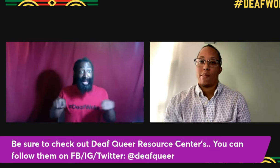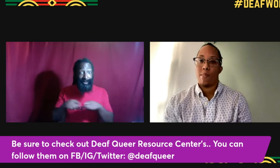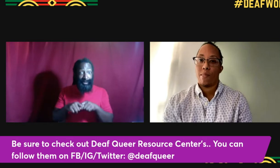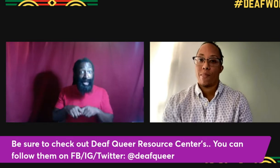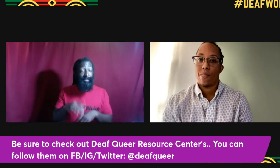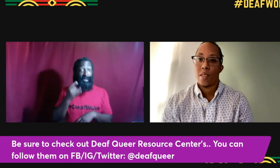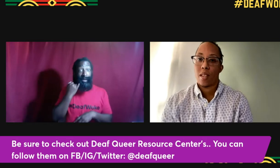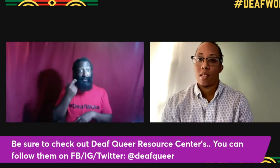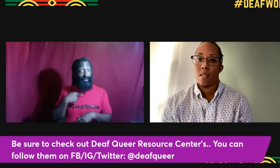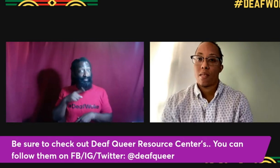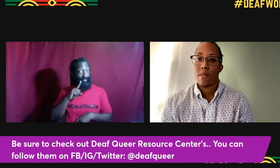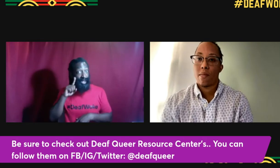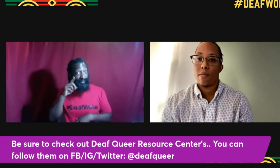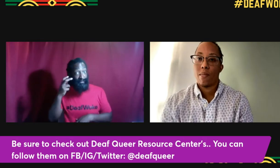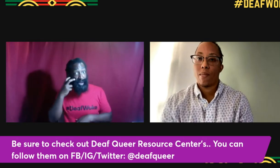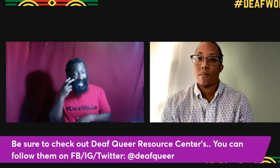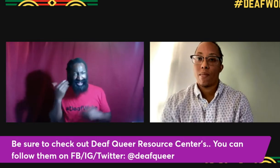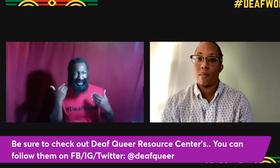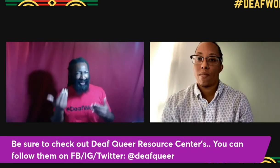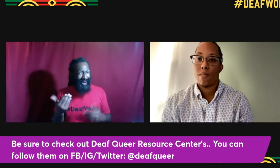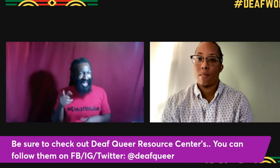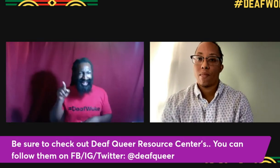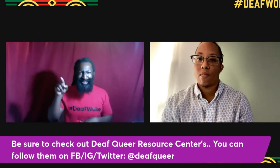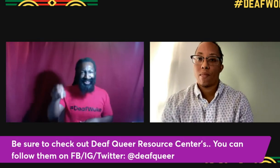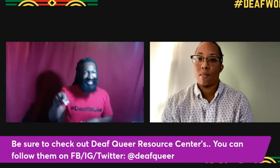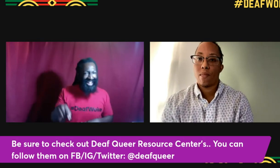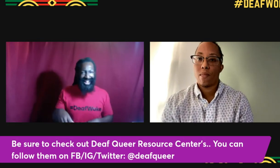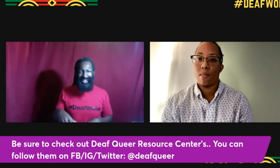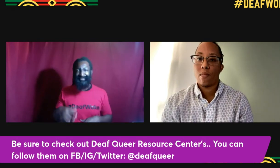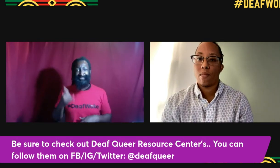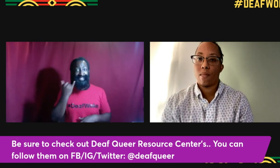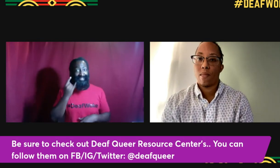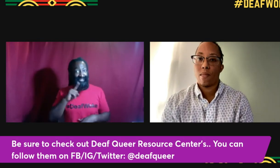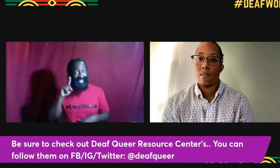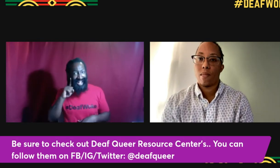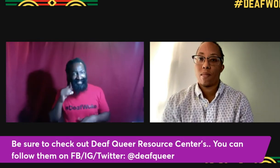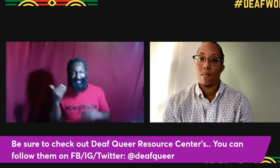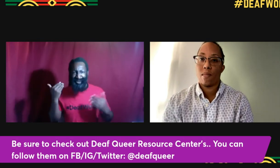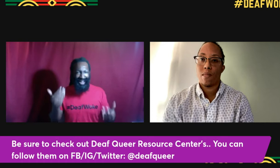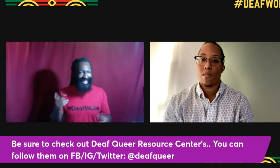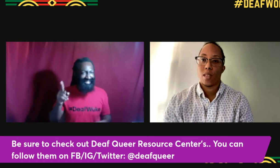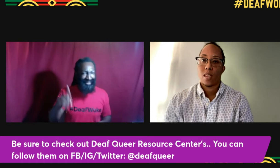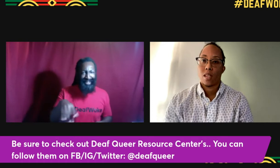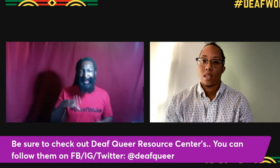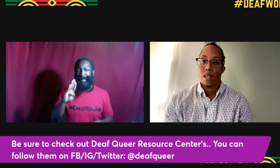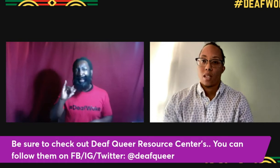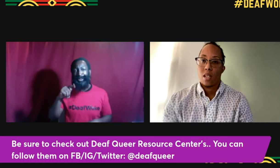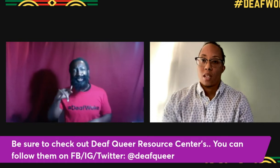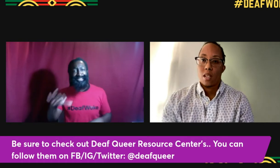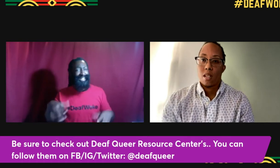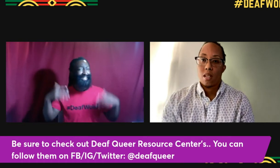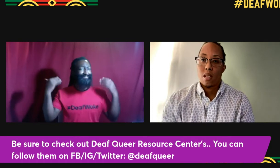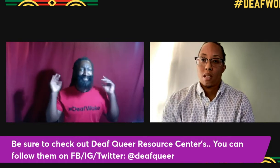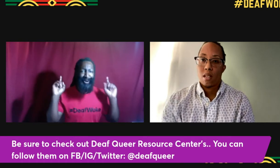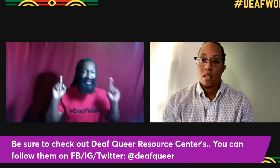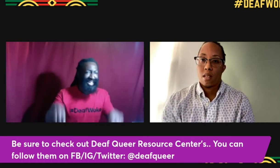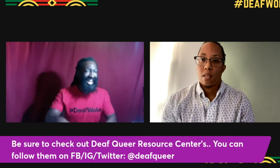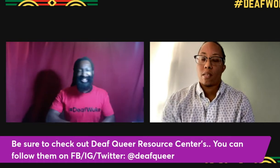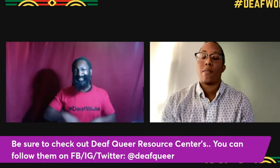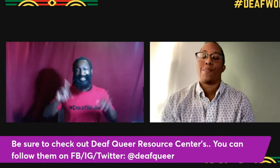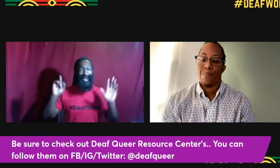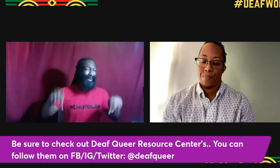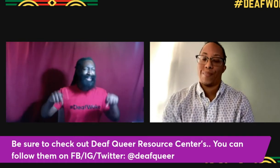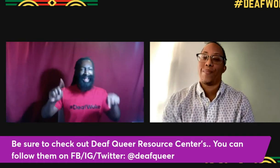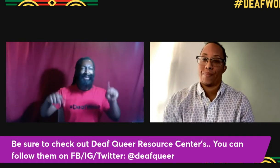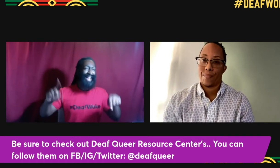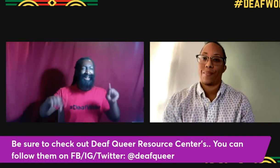They have so much information. They have transcriptions that supports the DeafBlind